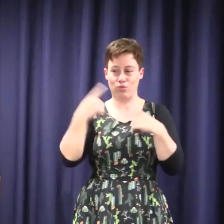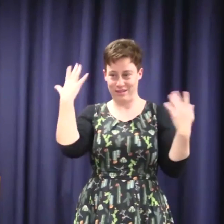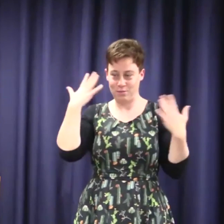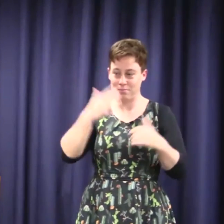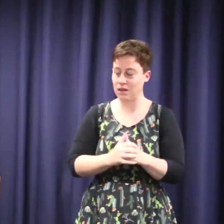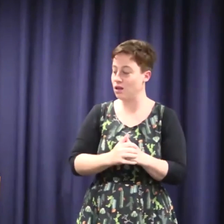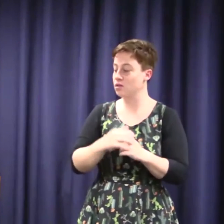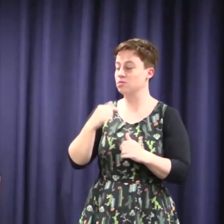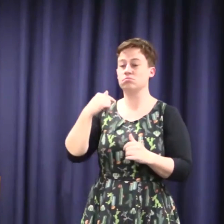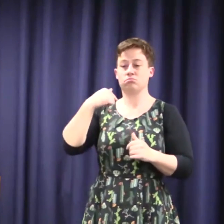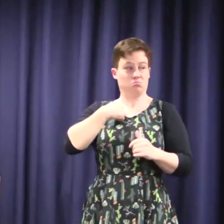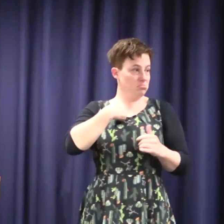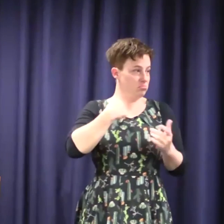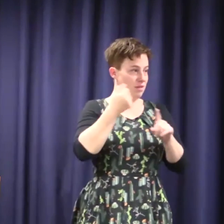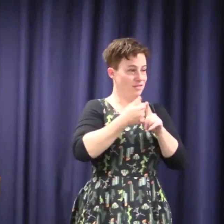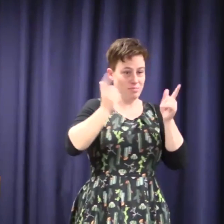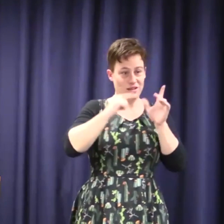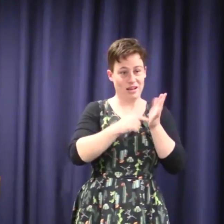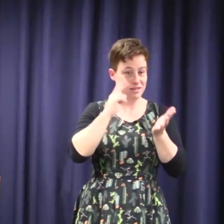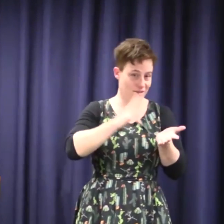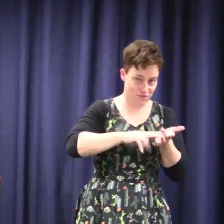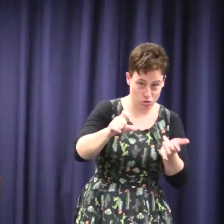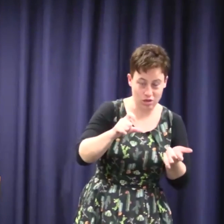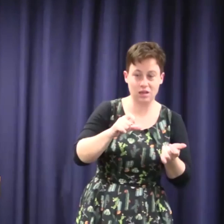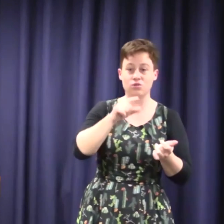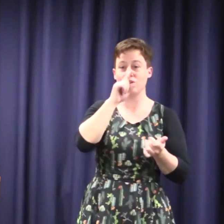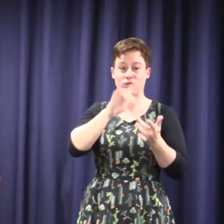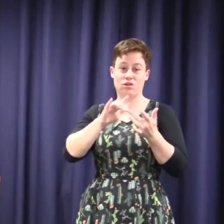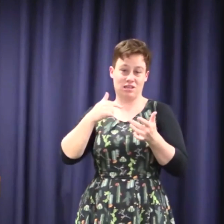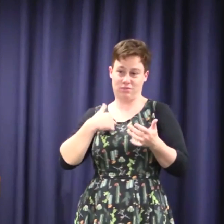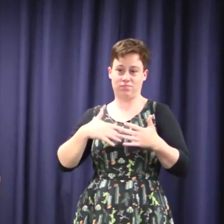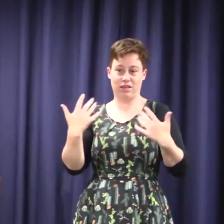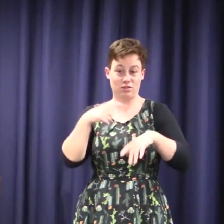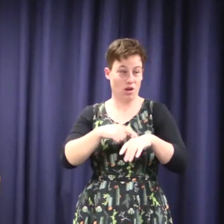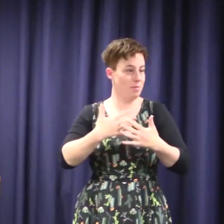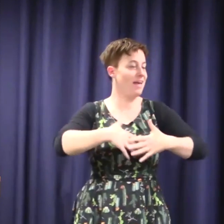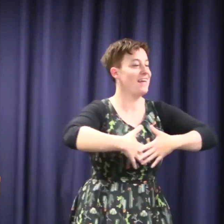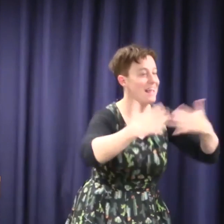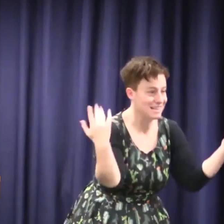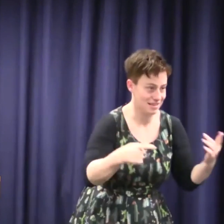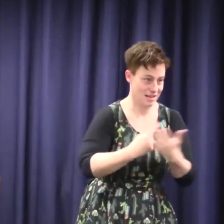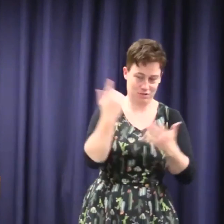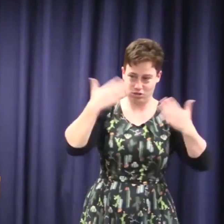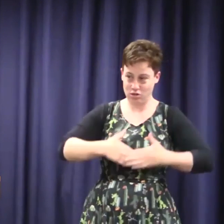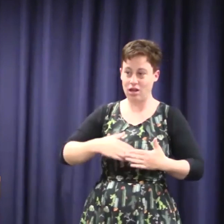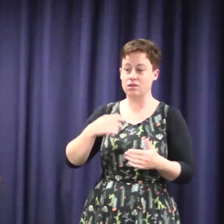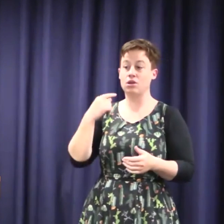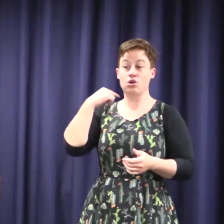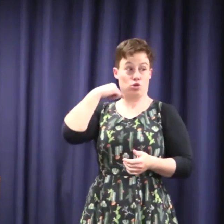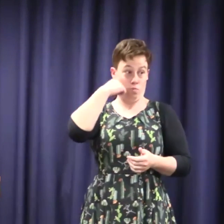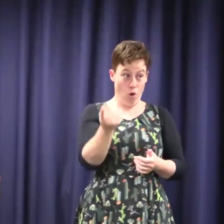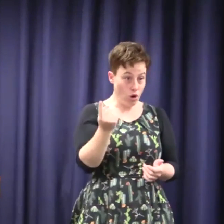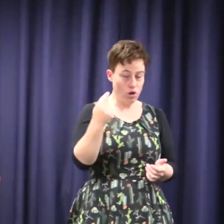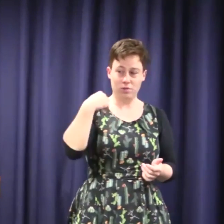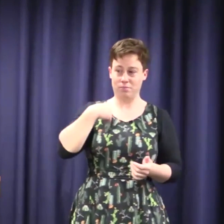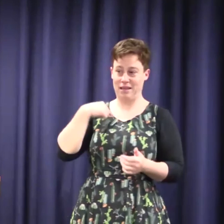your feedback and your questions. You've given us plenty of food for thought. You can contact me as the manager of Deaf